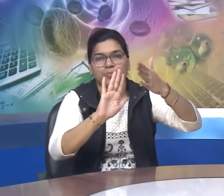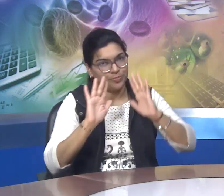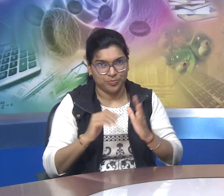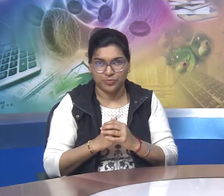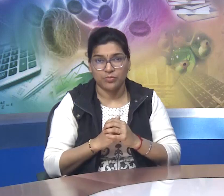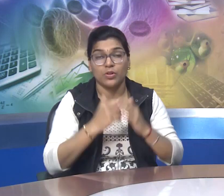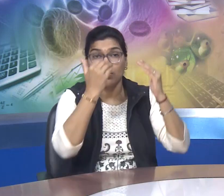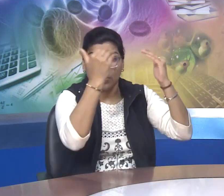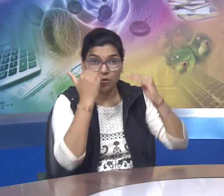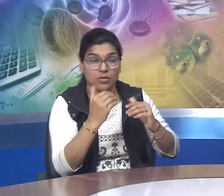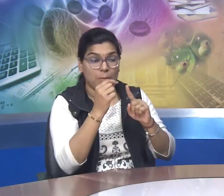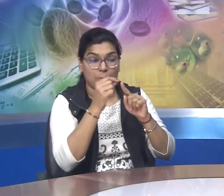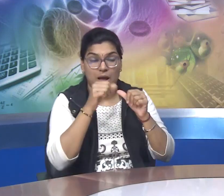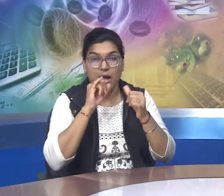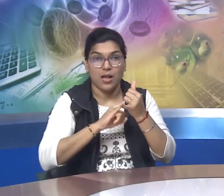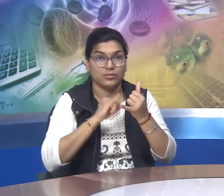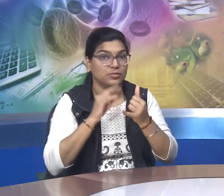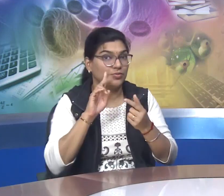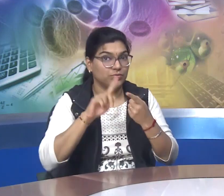In passive voice,